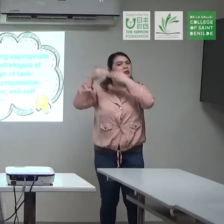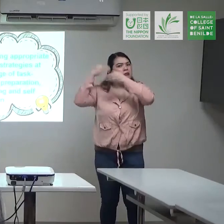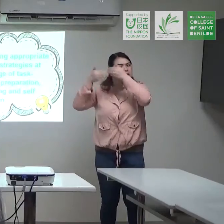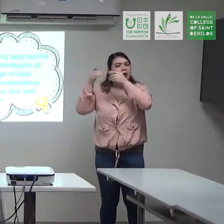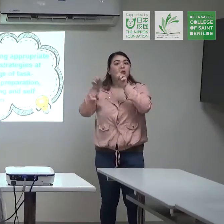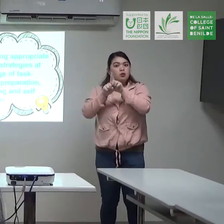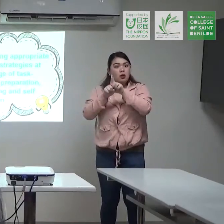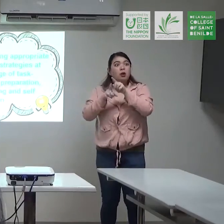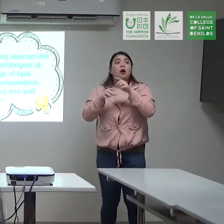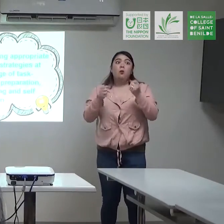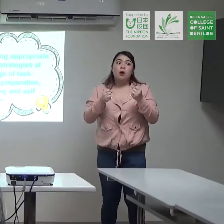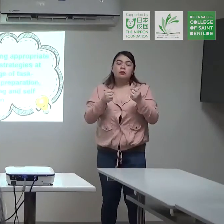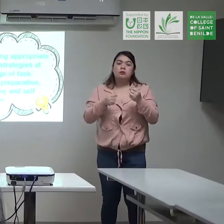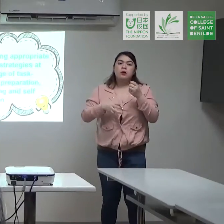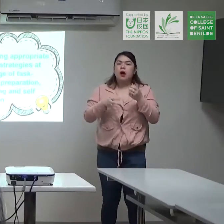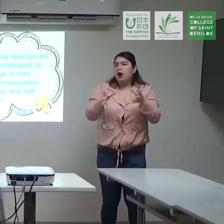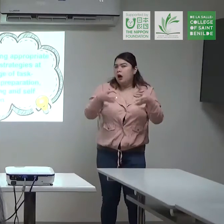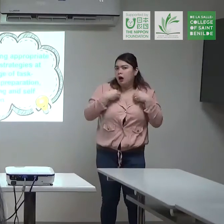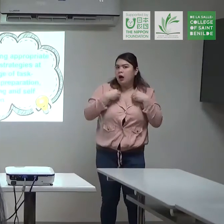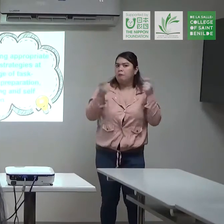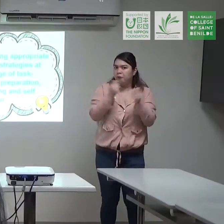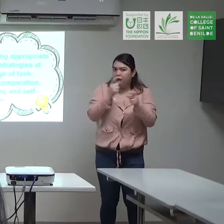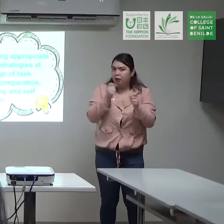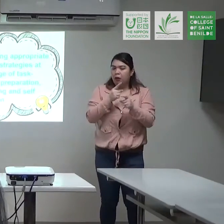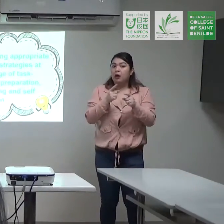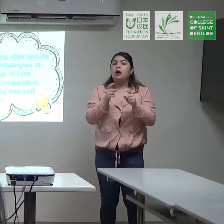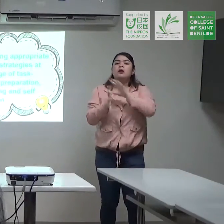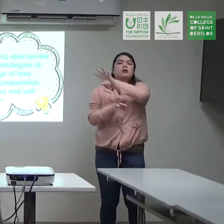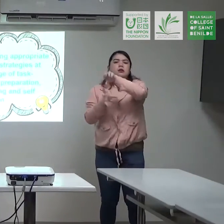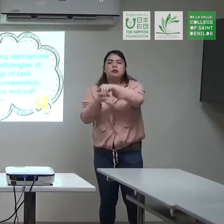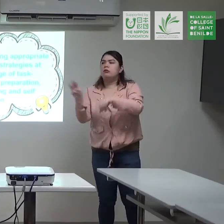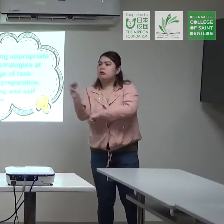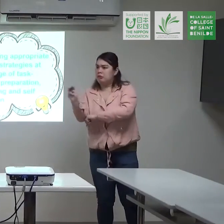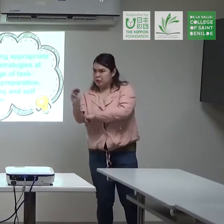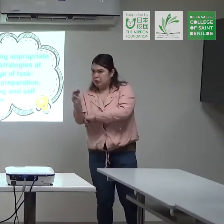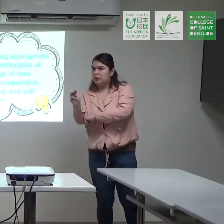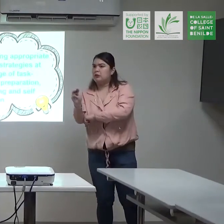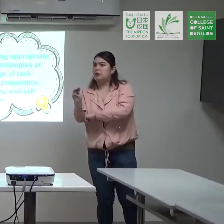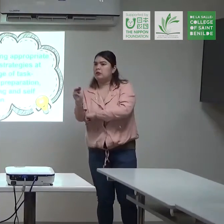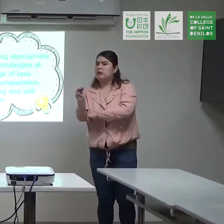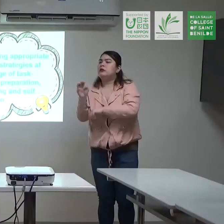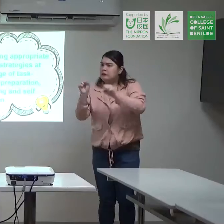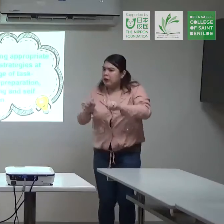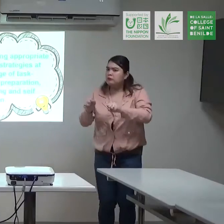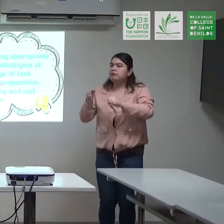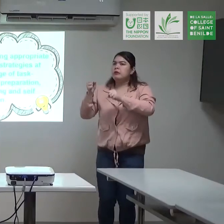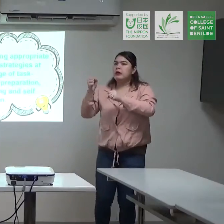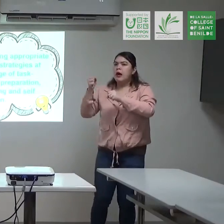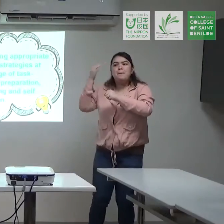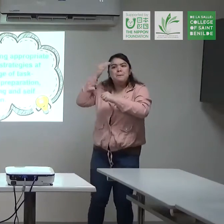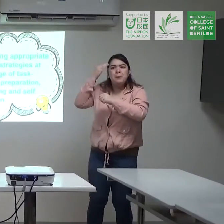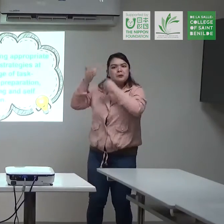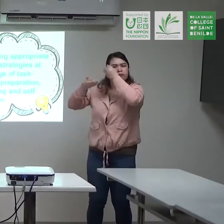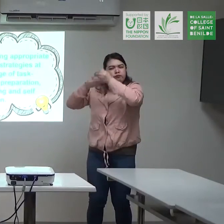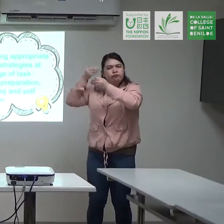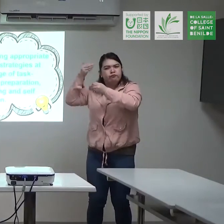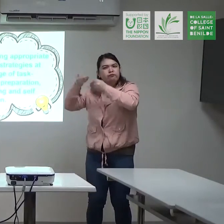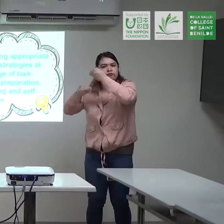feedback. All this requires metacognition to really work